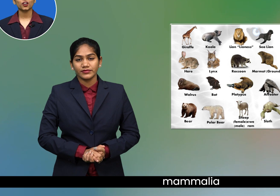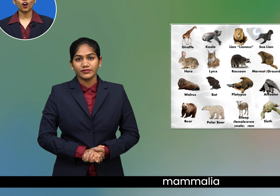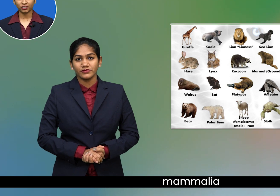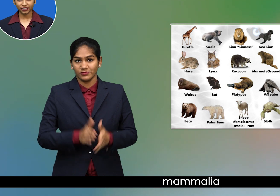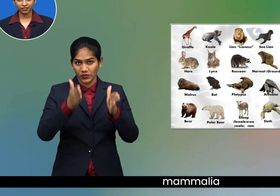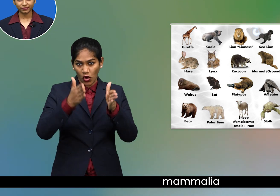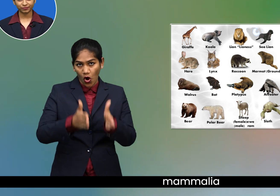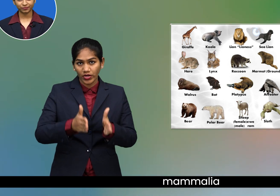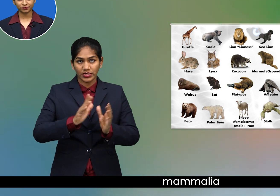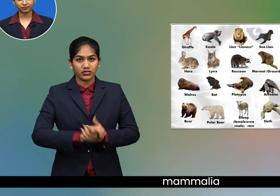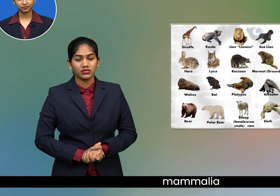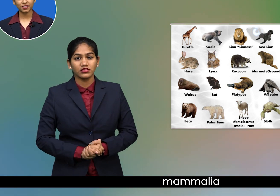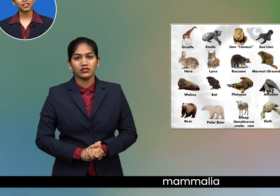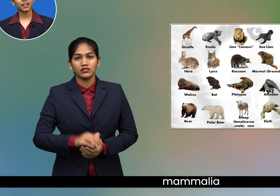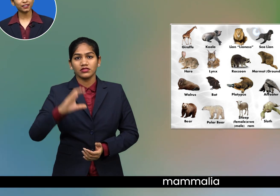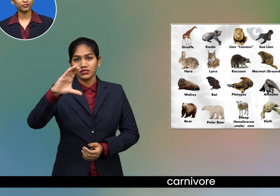Order